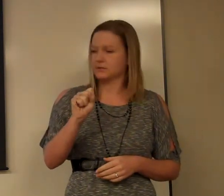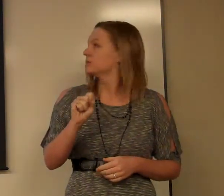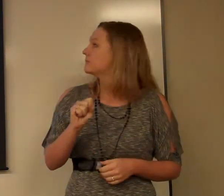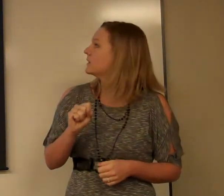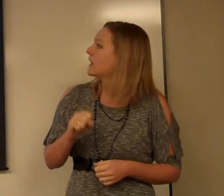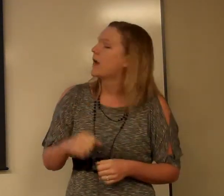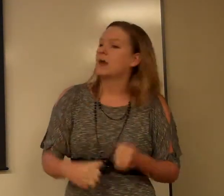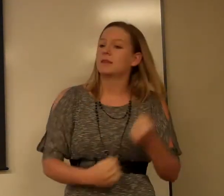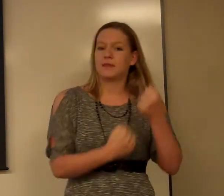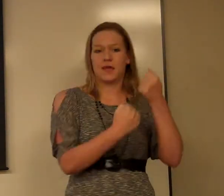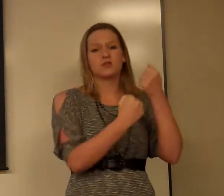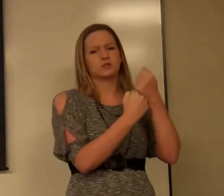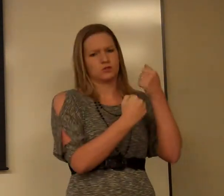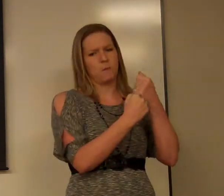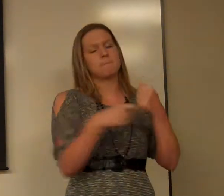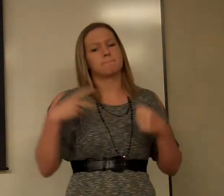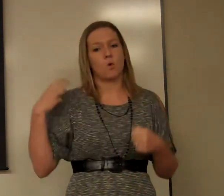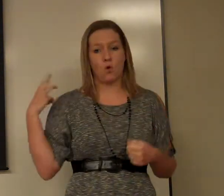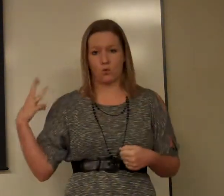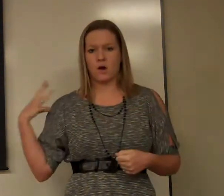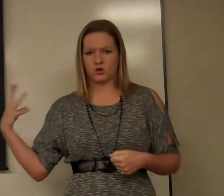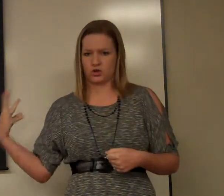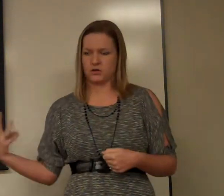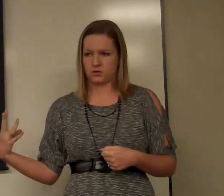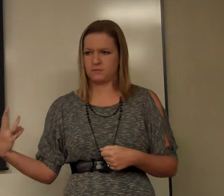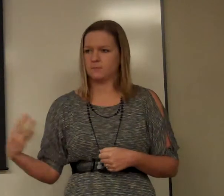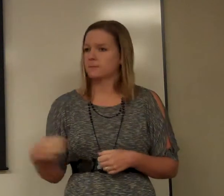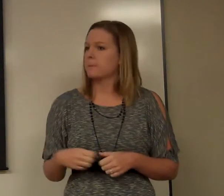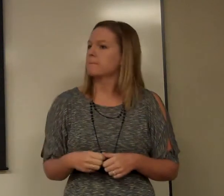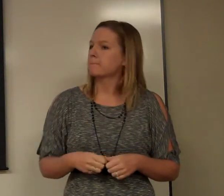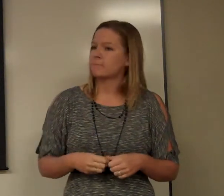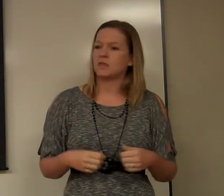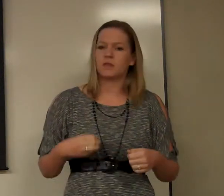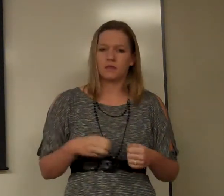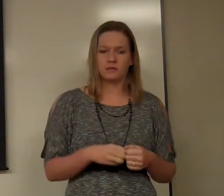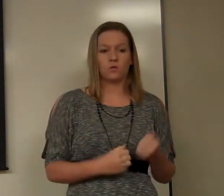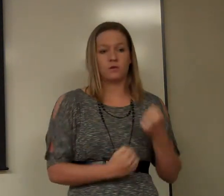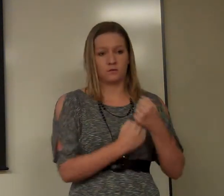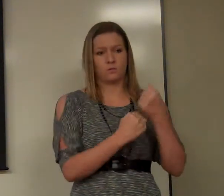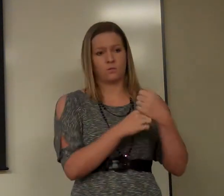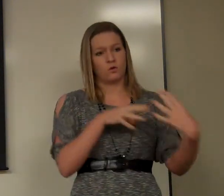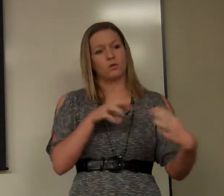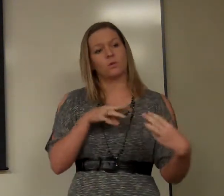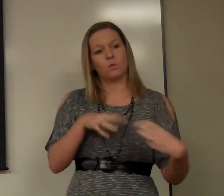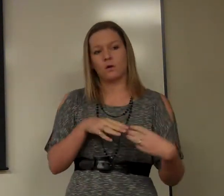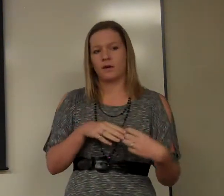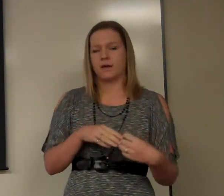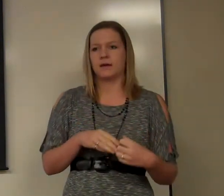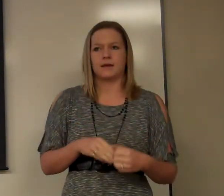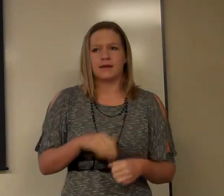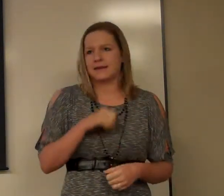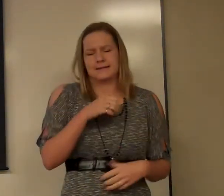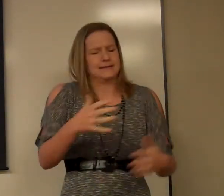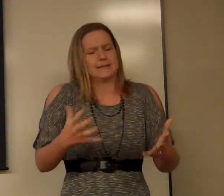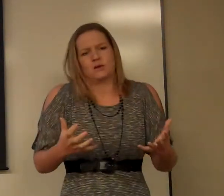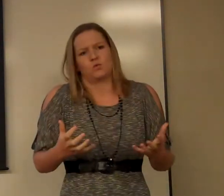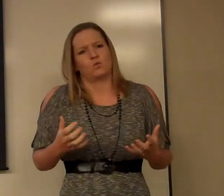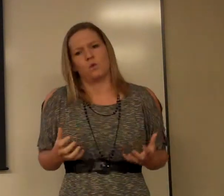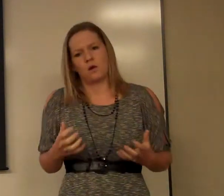And a patriot was someone who supported the war. They wanted to break away from Great Britain. So they